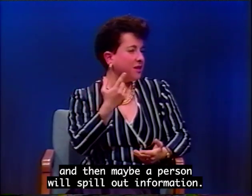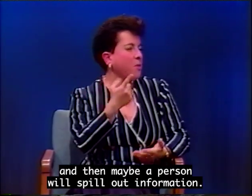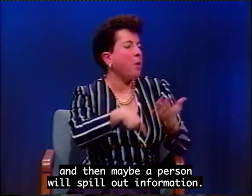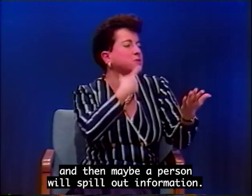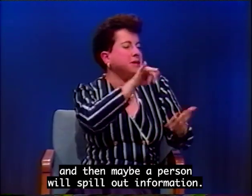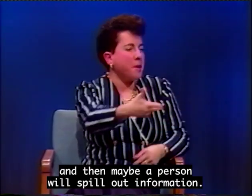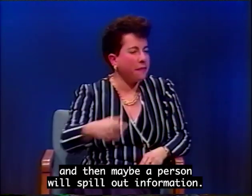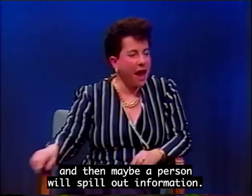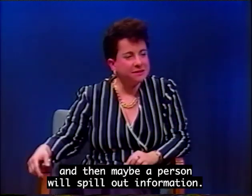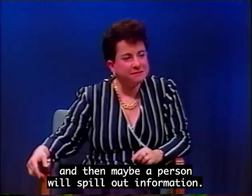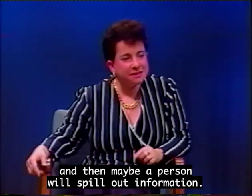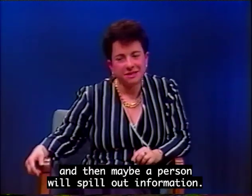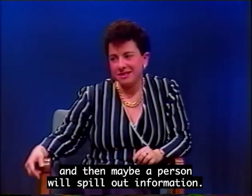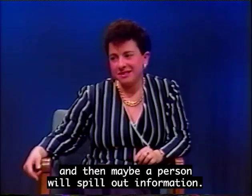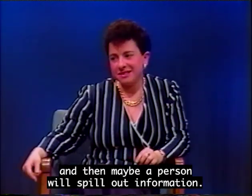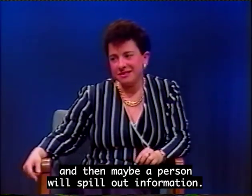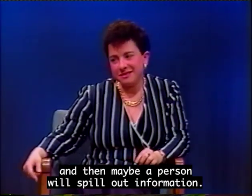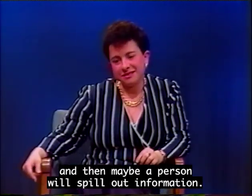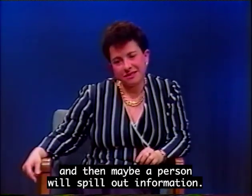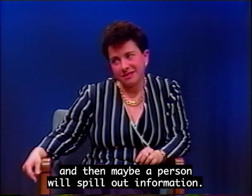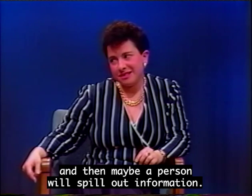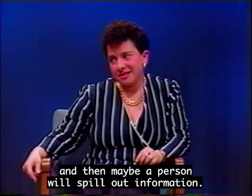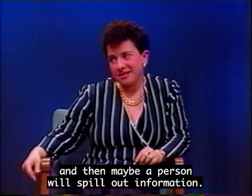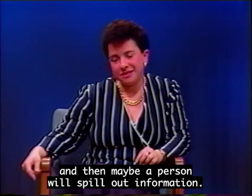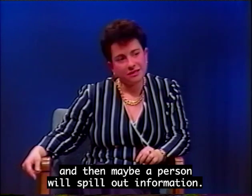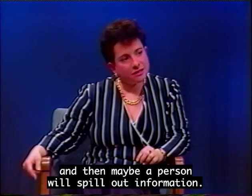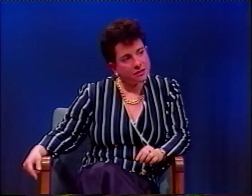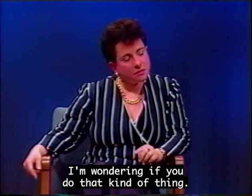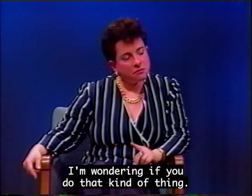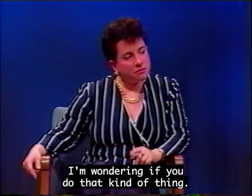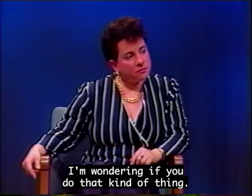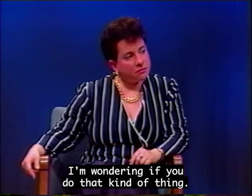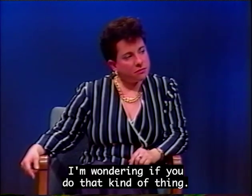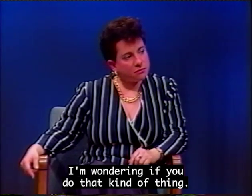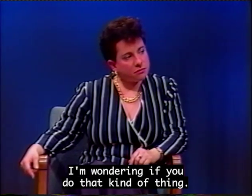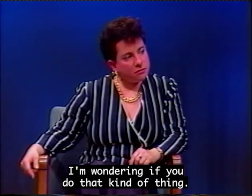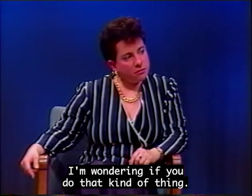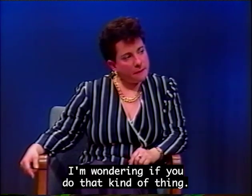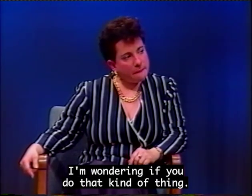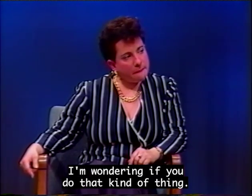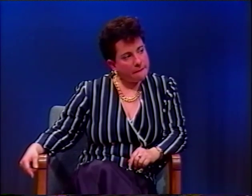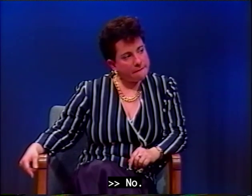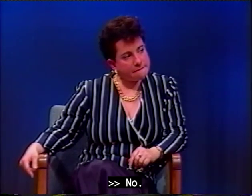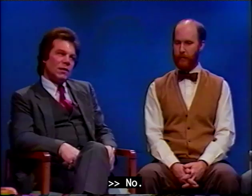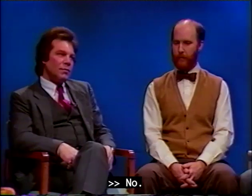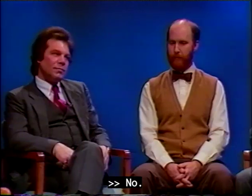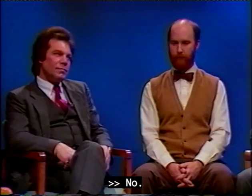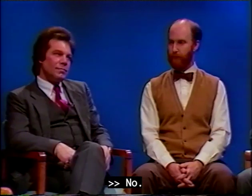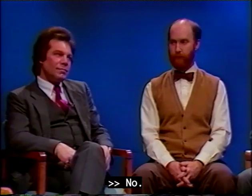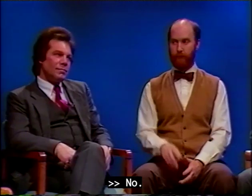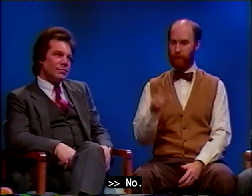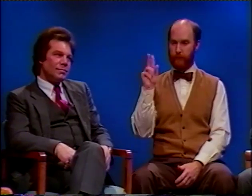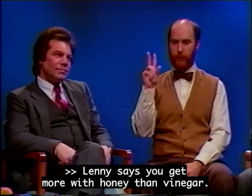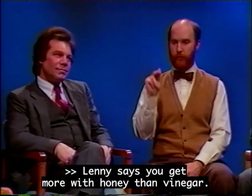and then maybe a person will spill out information. I'm wondering if you do that kind of thing. No.